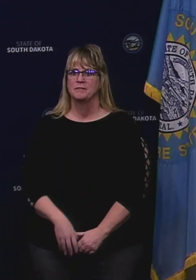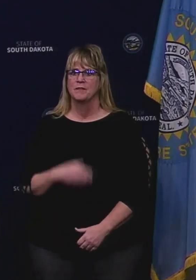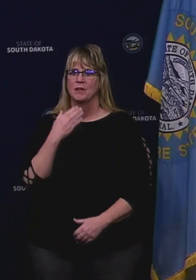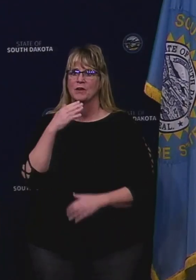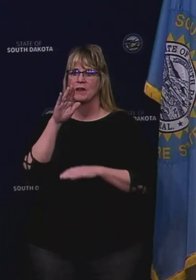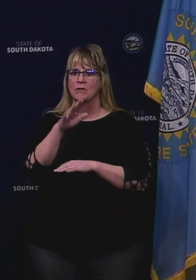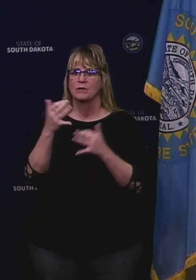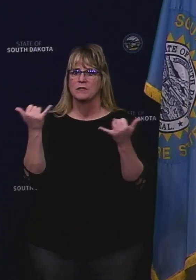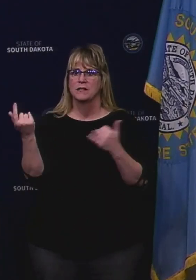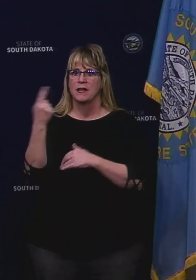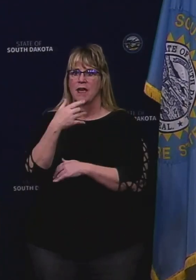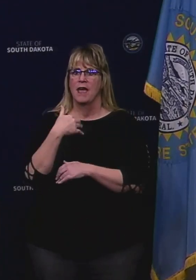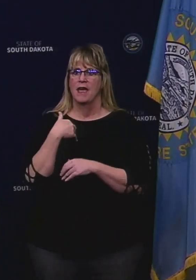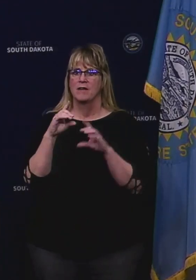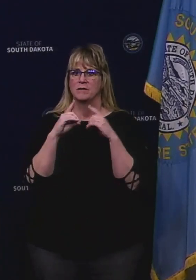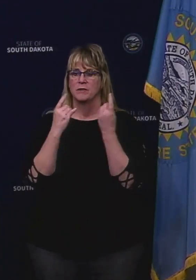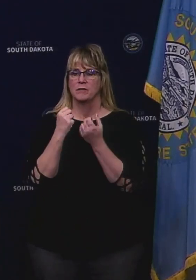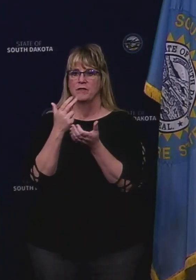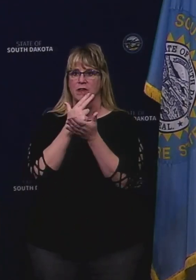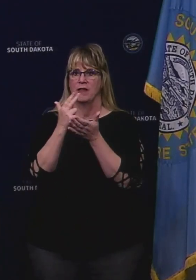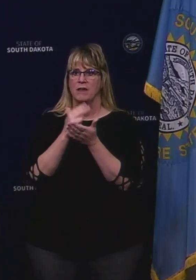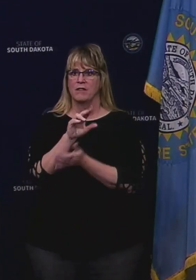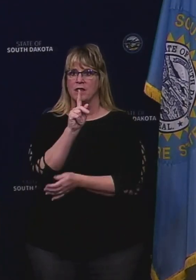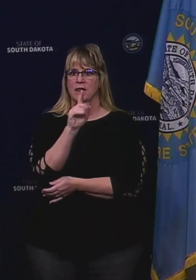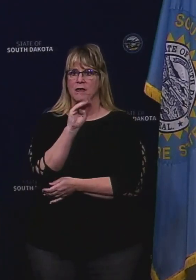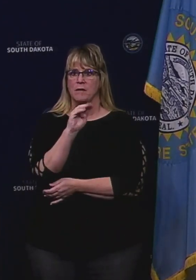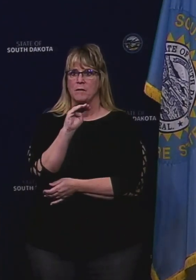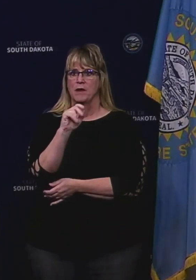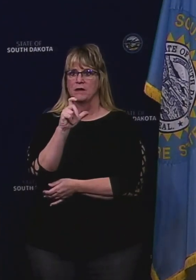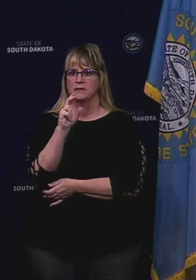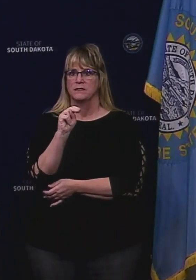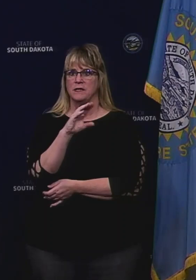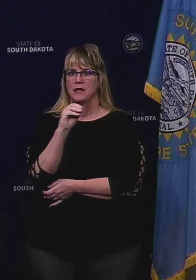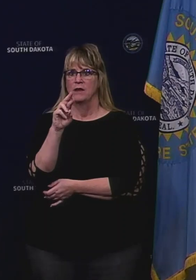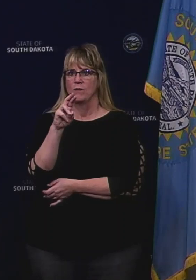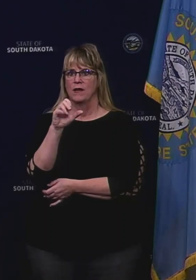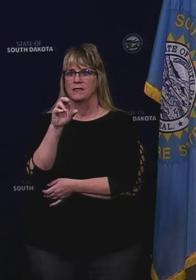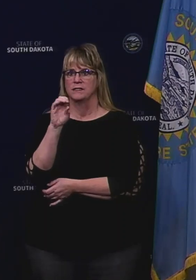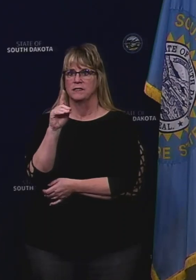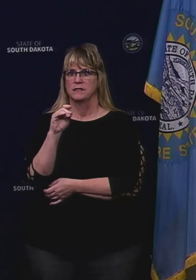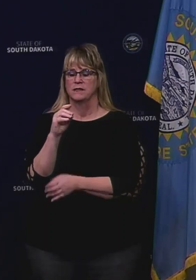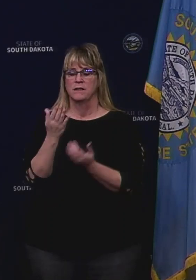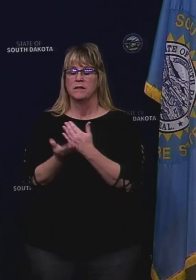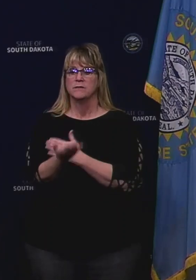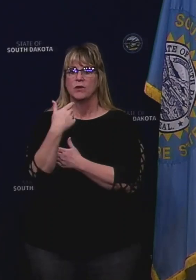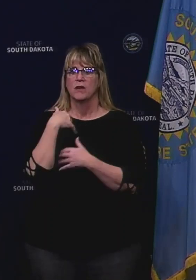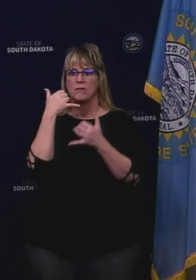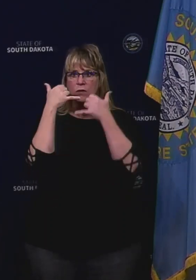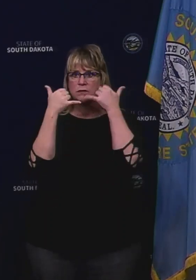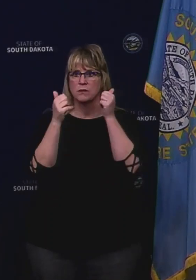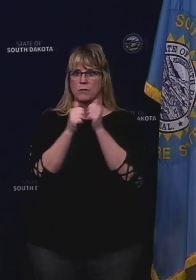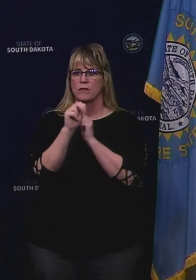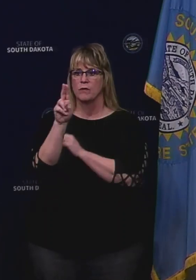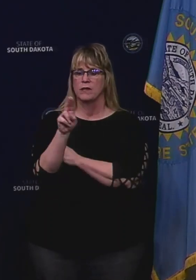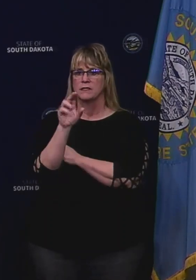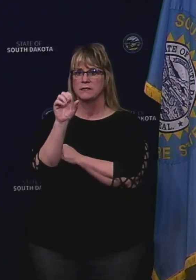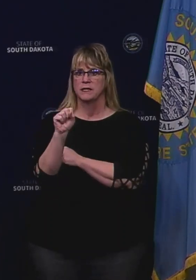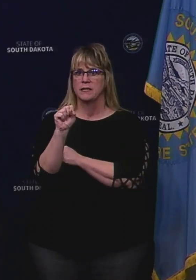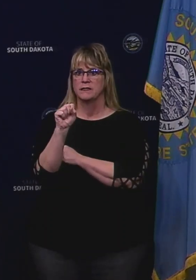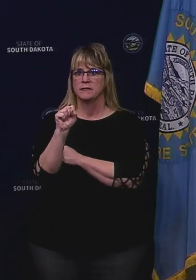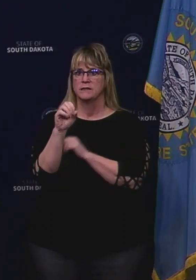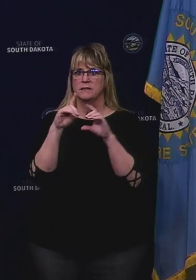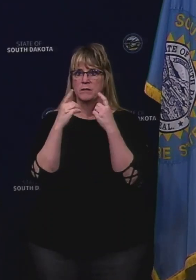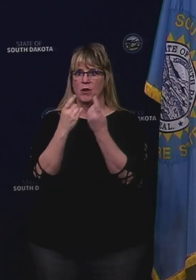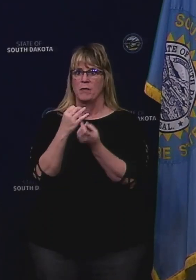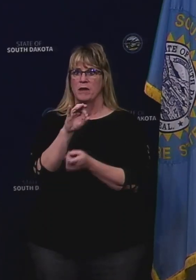Good afternoon. Today I'm joined by the Secretary of Health, Kim Malzum-Risden. I had some phone calls this morning with the United States Secretary of Agriculture,